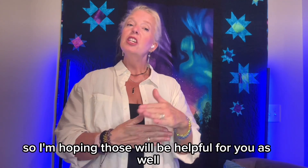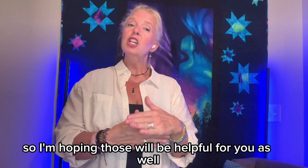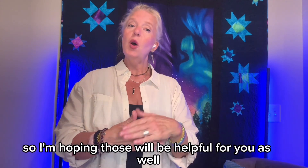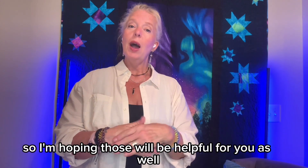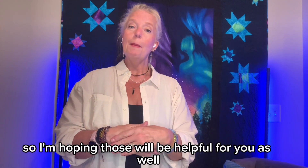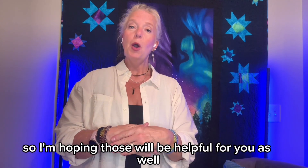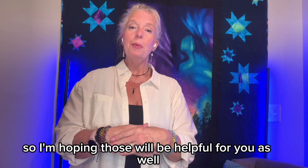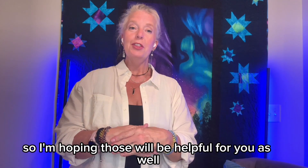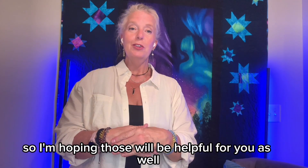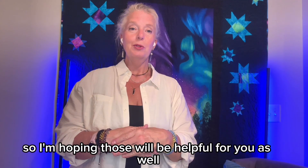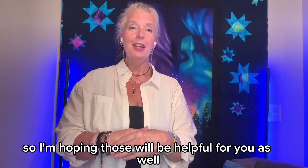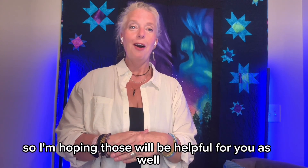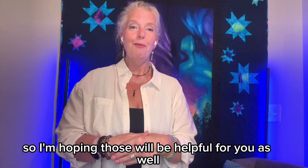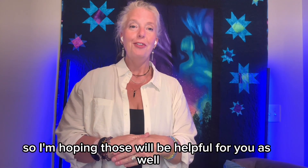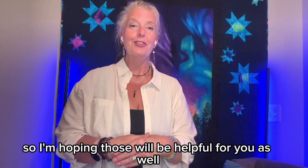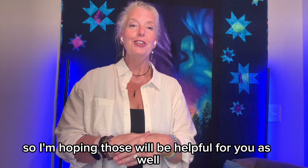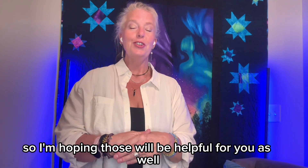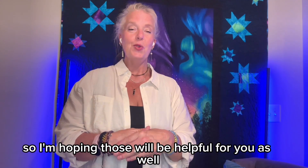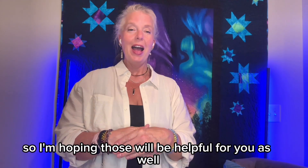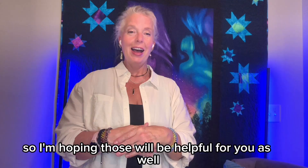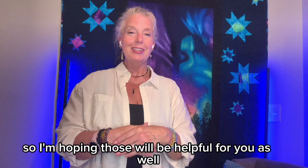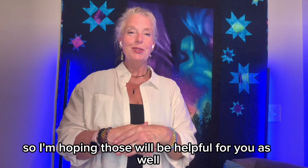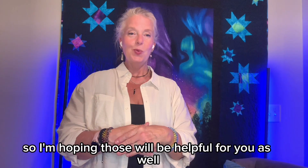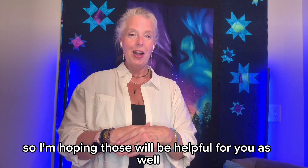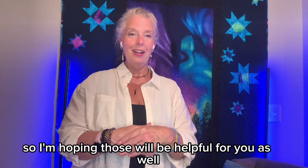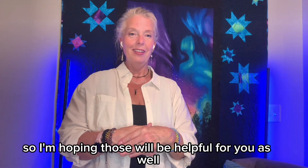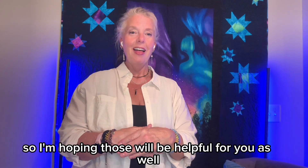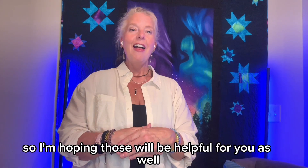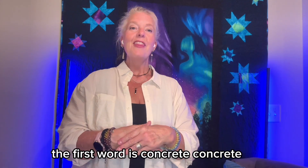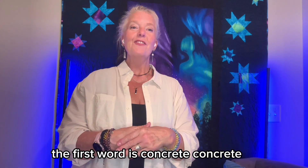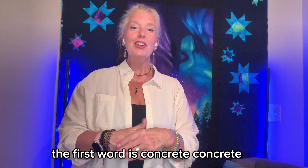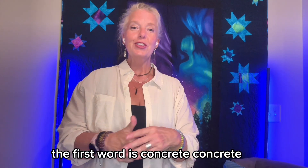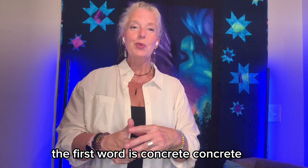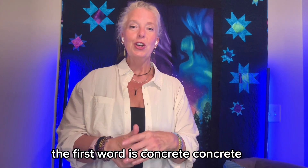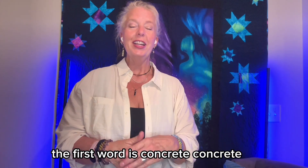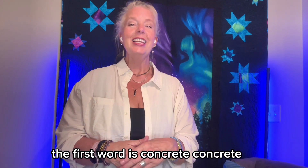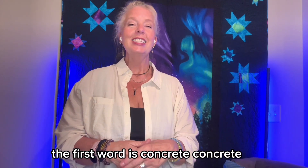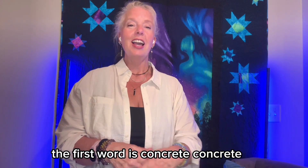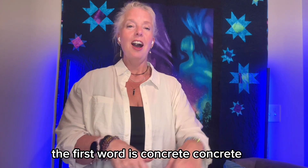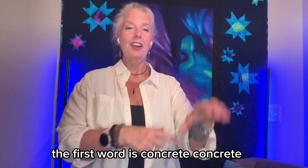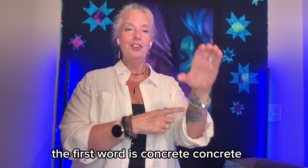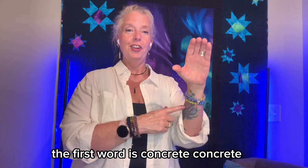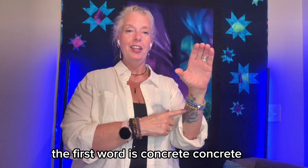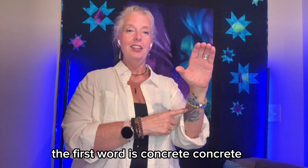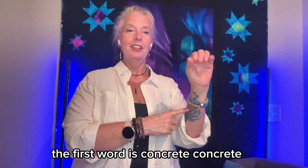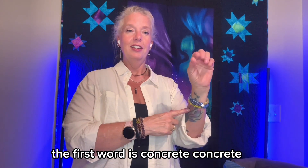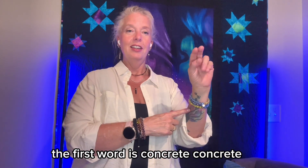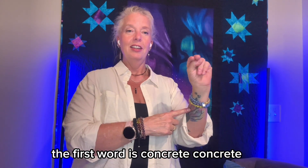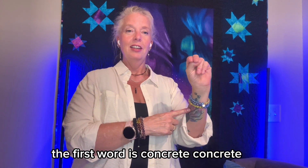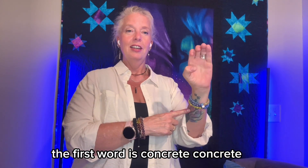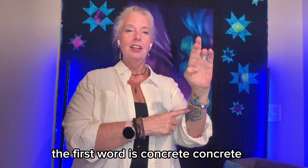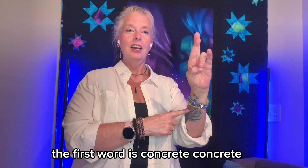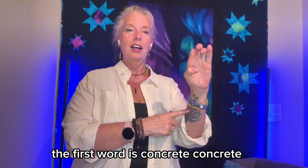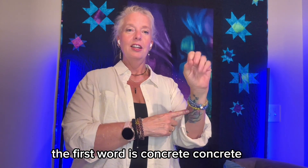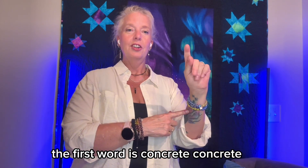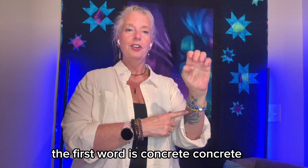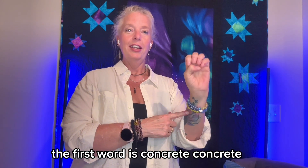so I'm hoping those will be helpful for you as well. The first word is concrete.